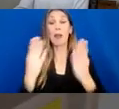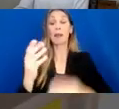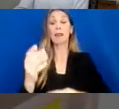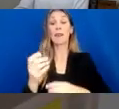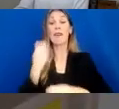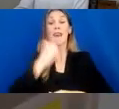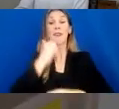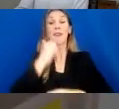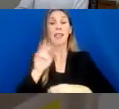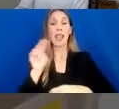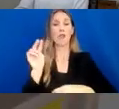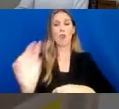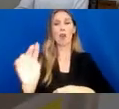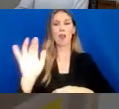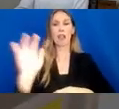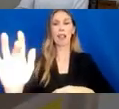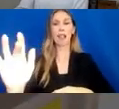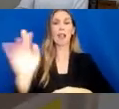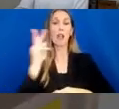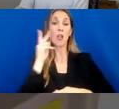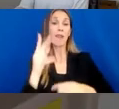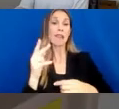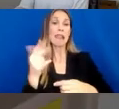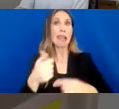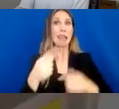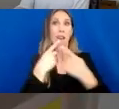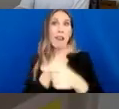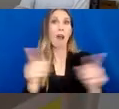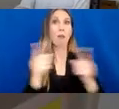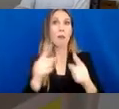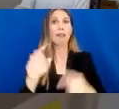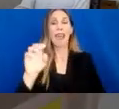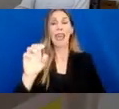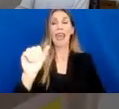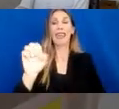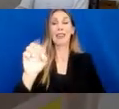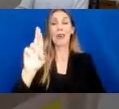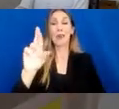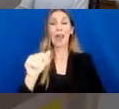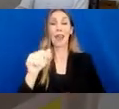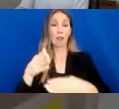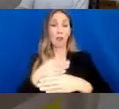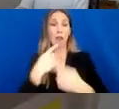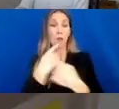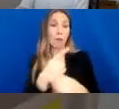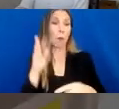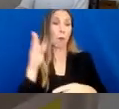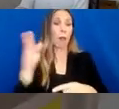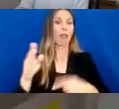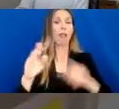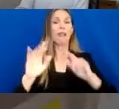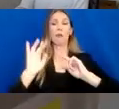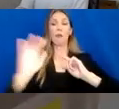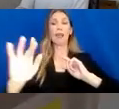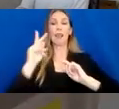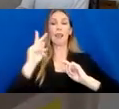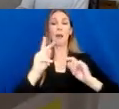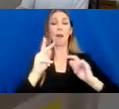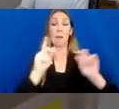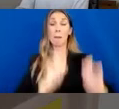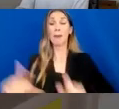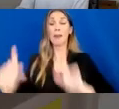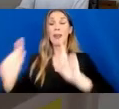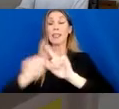any announcements that AERA is going to share with you. Some of these will click out to another page, play a